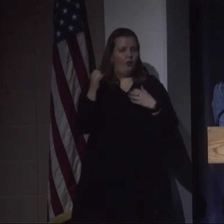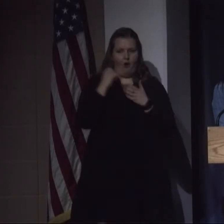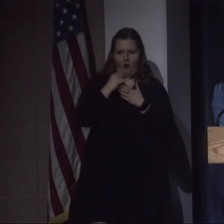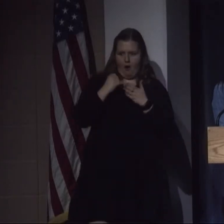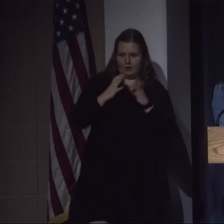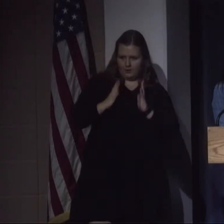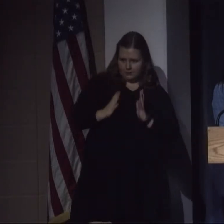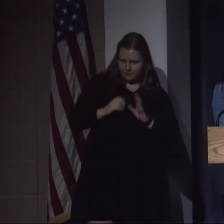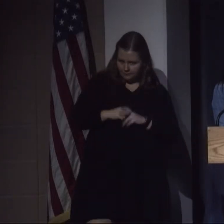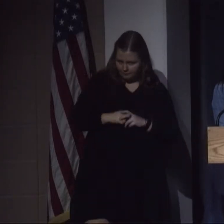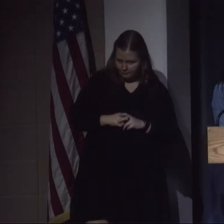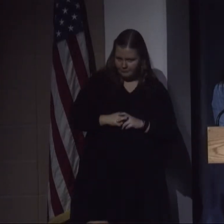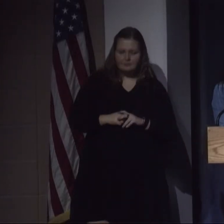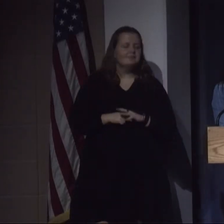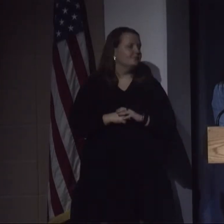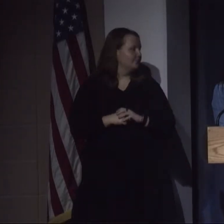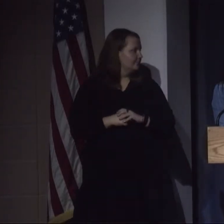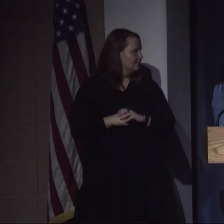artist